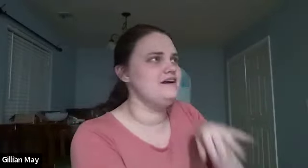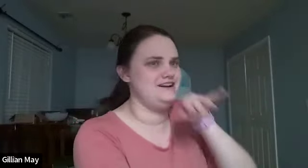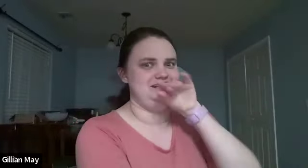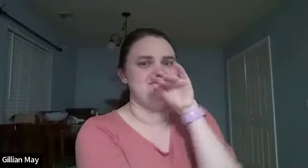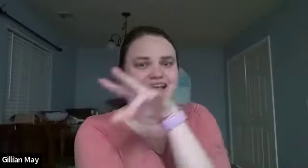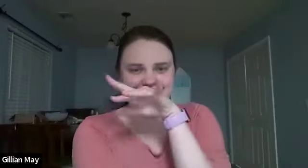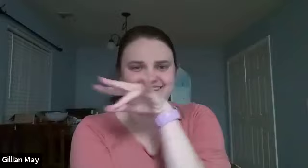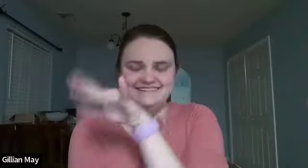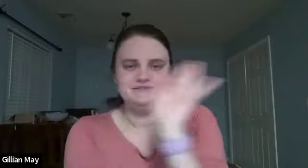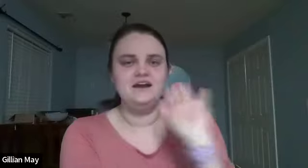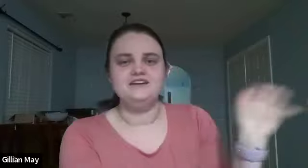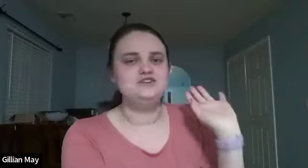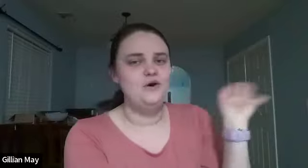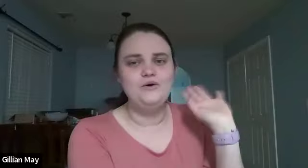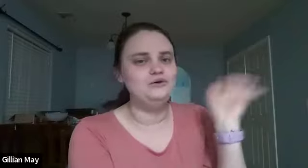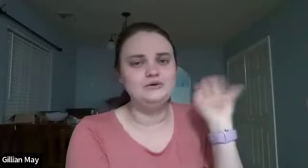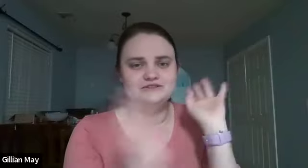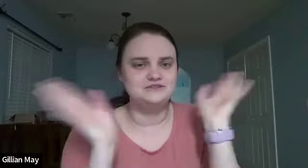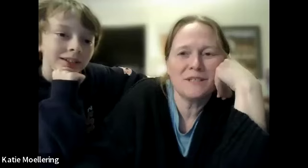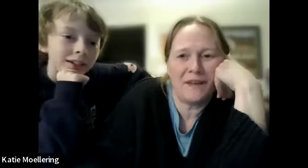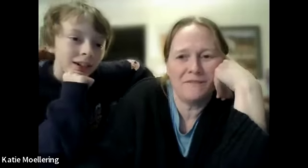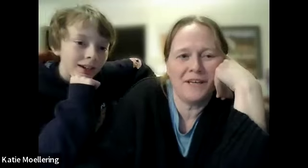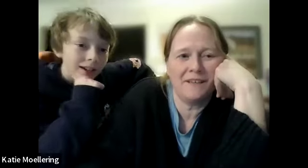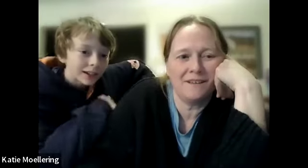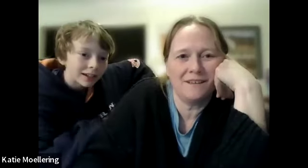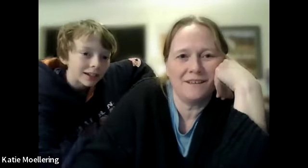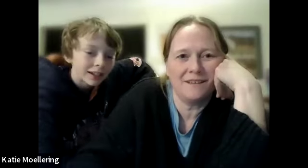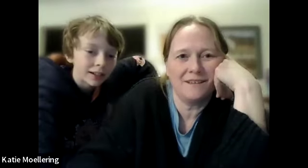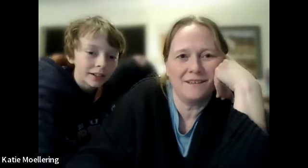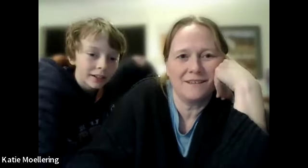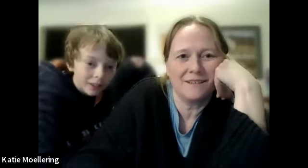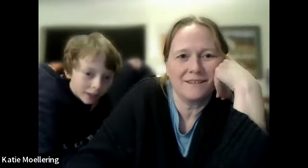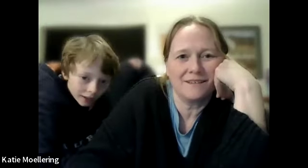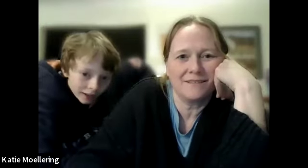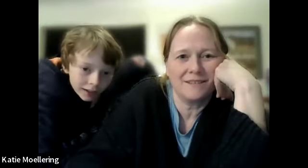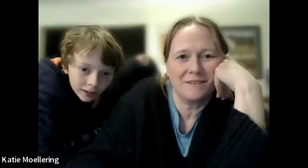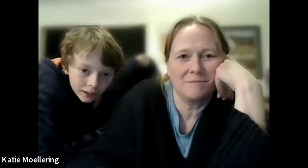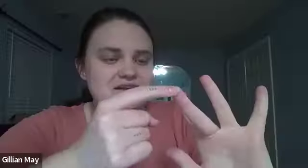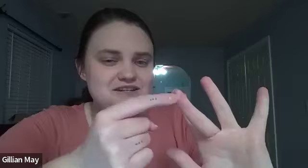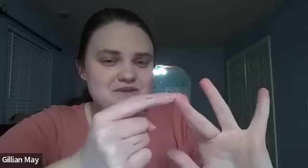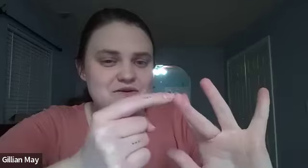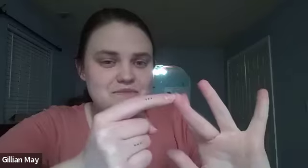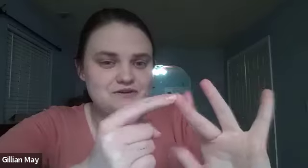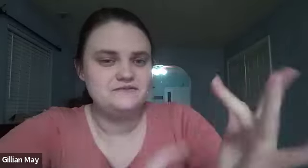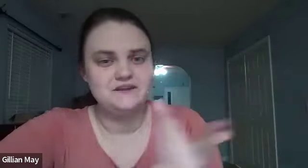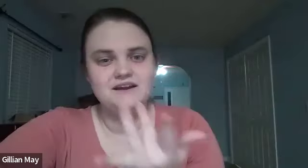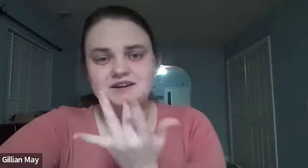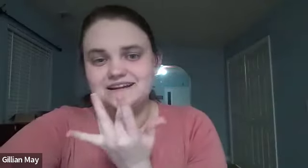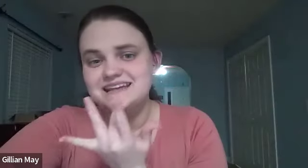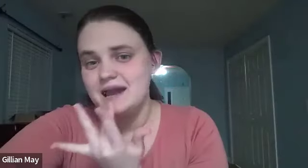gosh, dragon. Total. Wait, show us favorite. Favorite. Okay. So favorite's going to be your middle finger and you're going to tap it